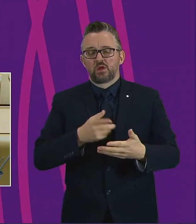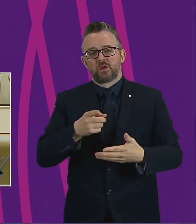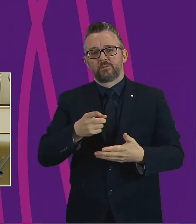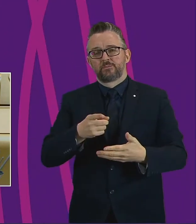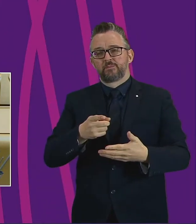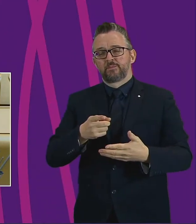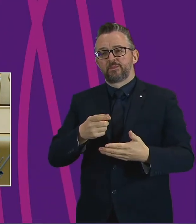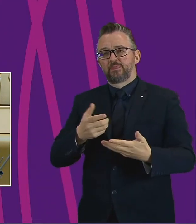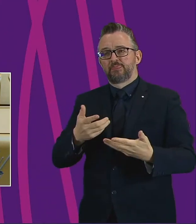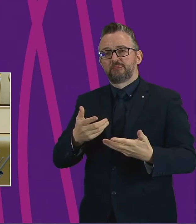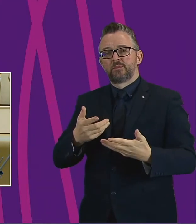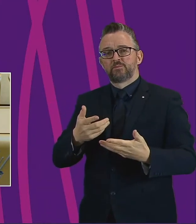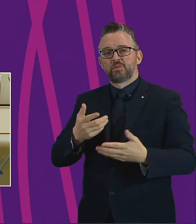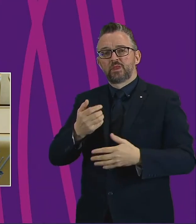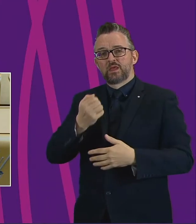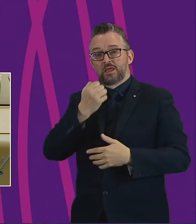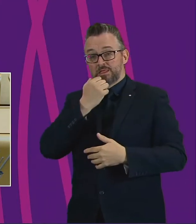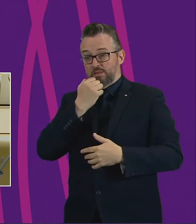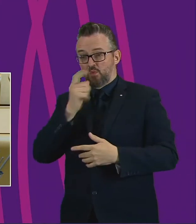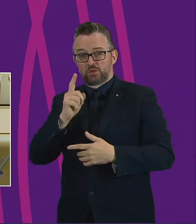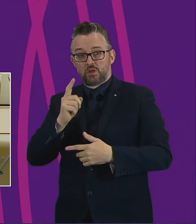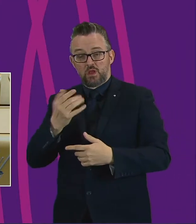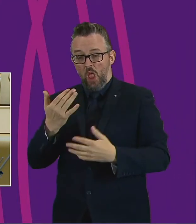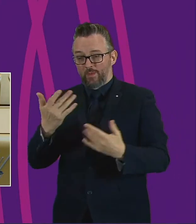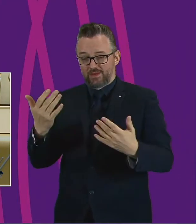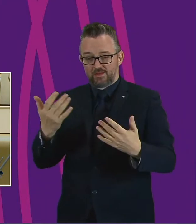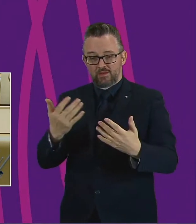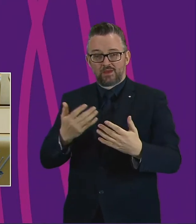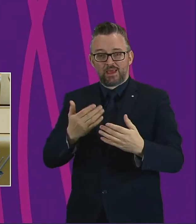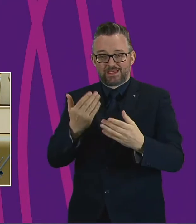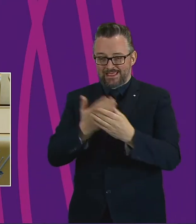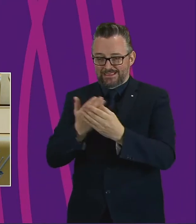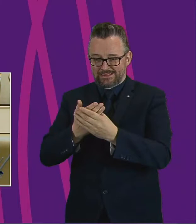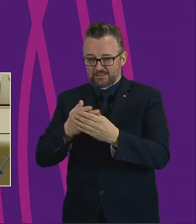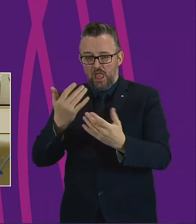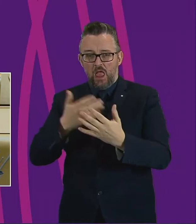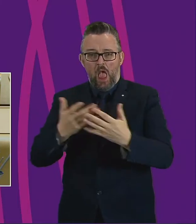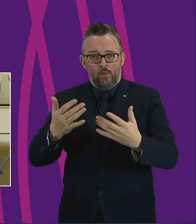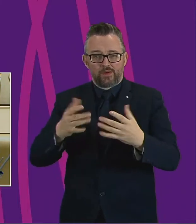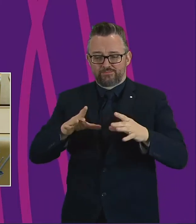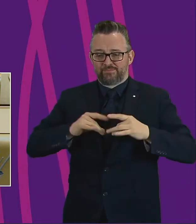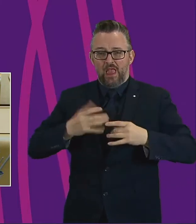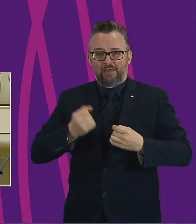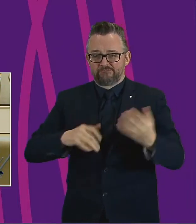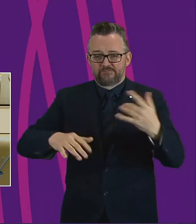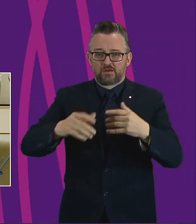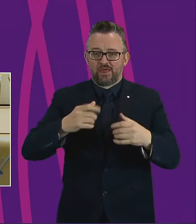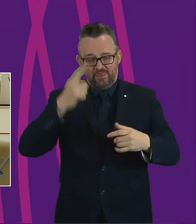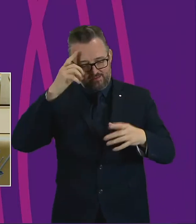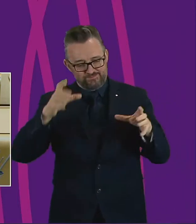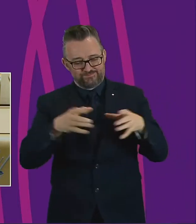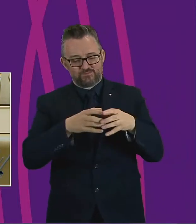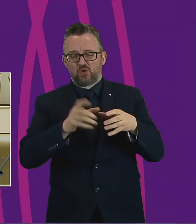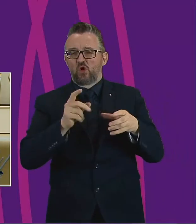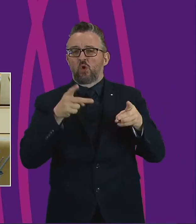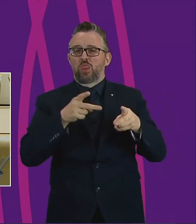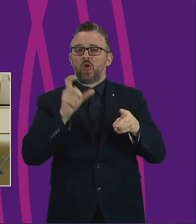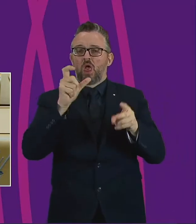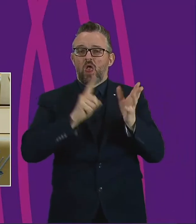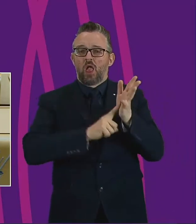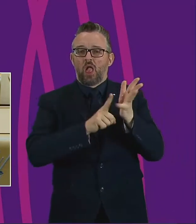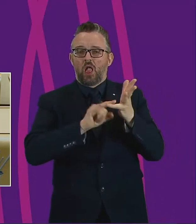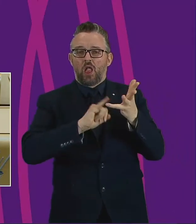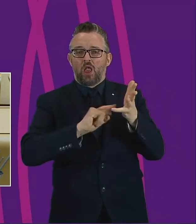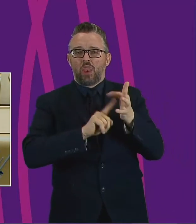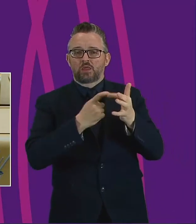of, what number of cases would constitute a cluster, and having agreed that, not yet